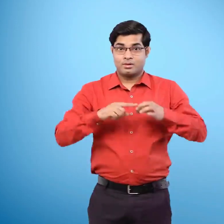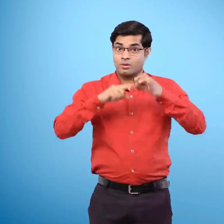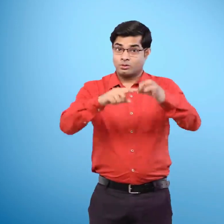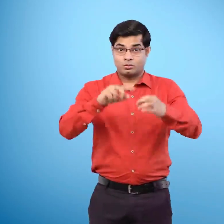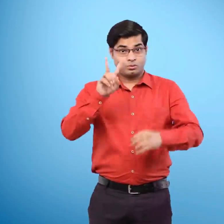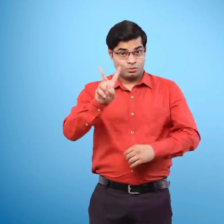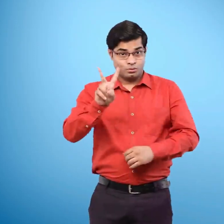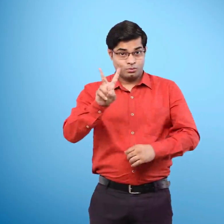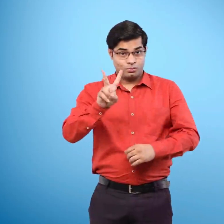Question 2.